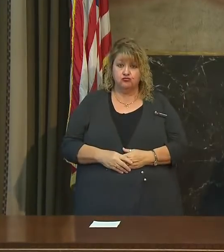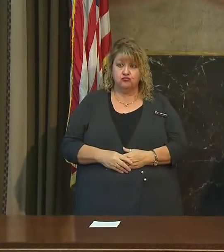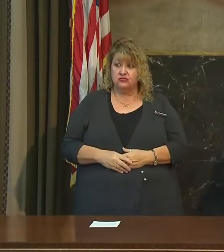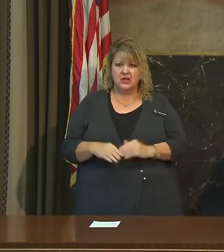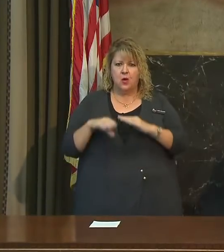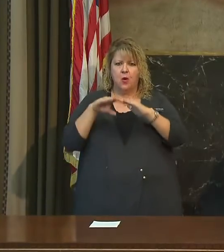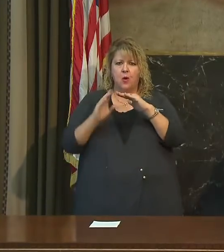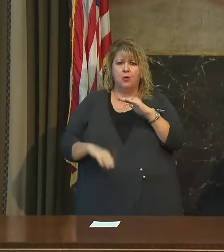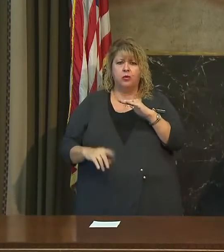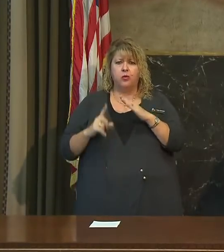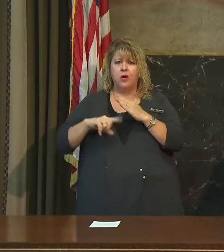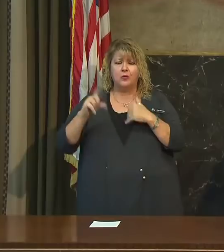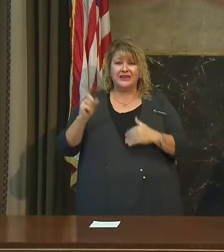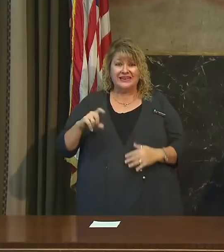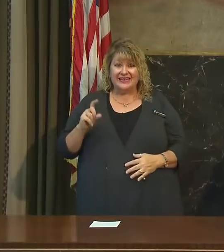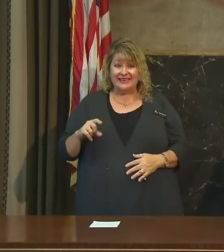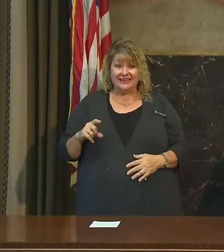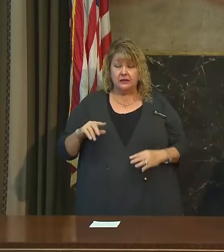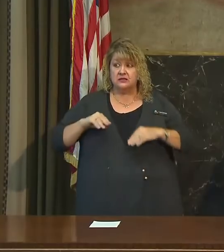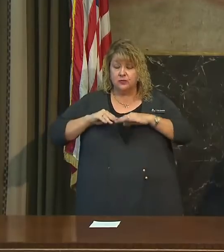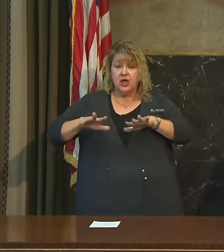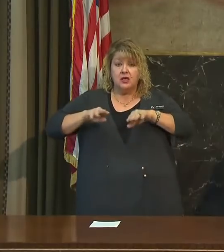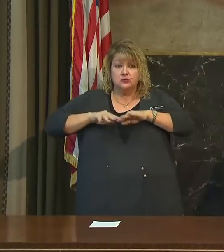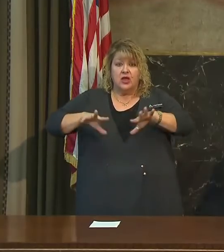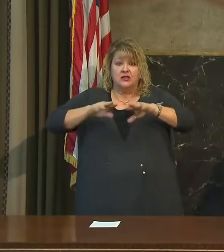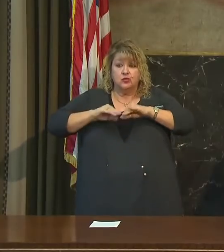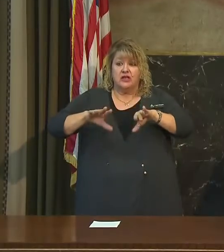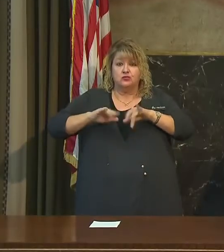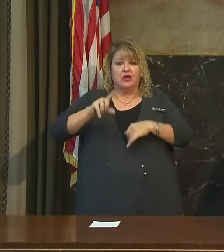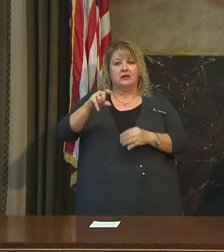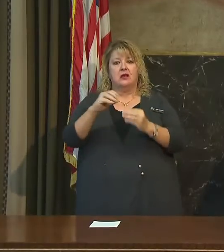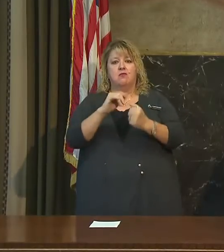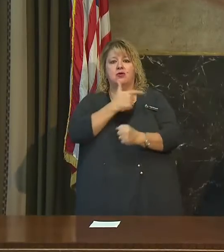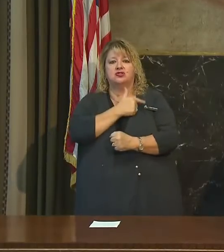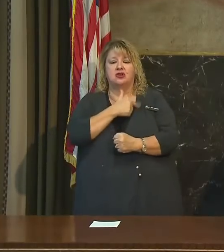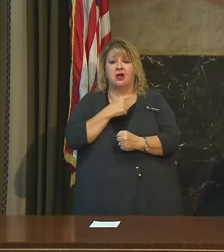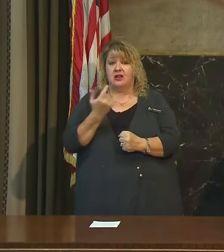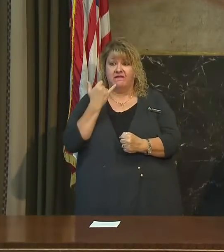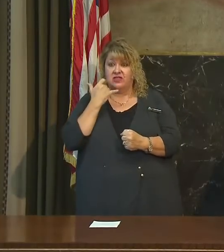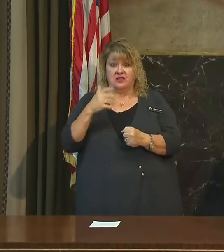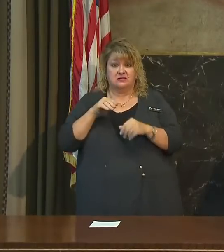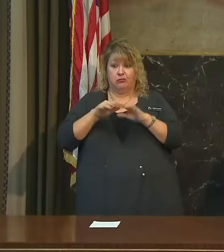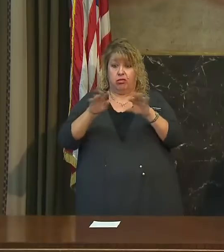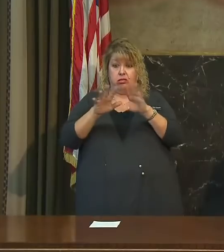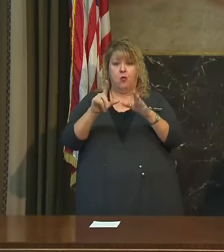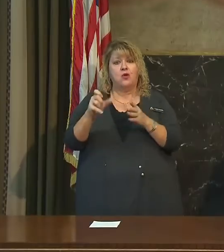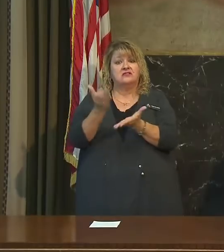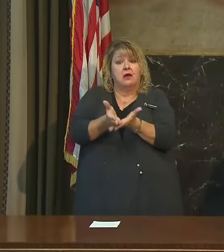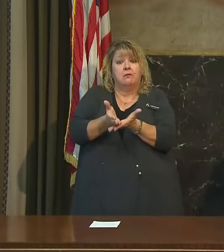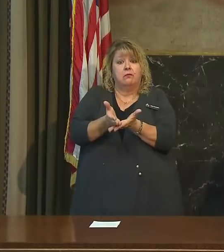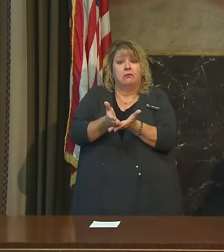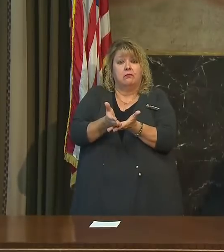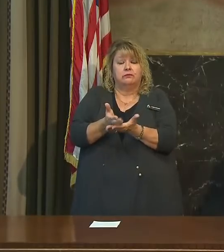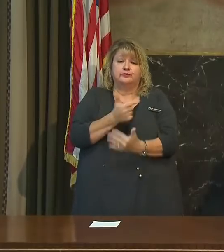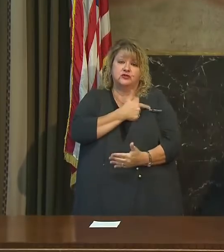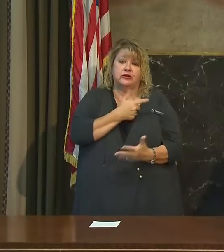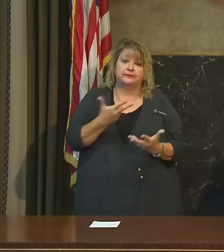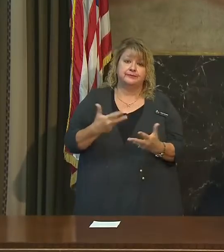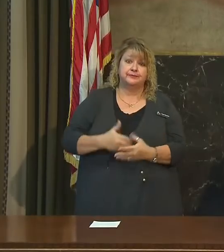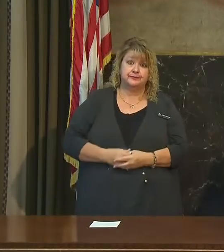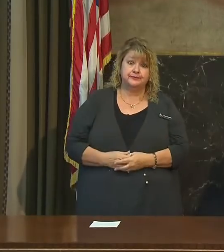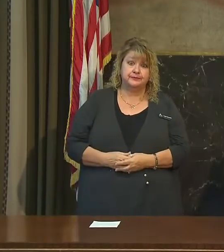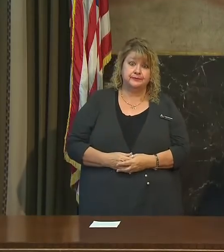that we need in order to slow the spread and move towards ending the pandemic. And you remember early